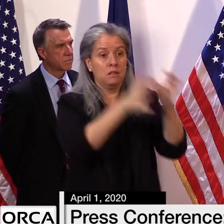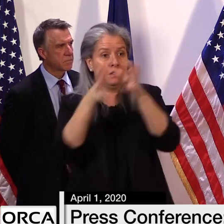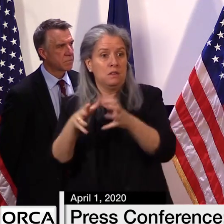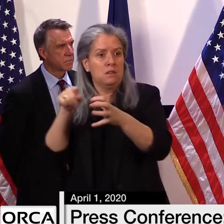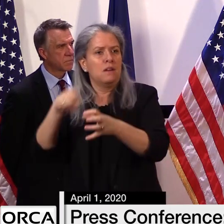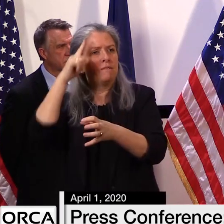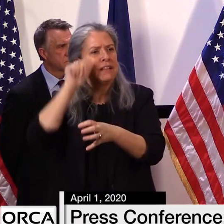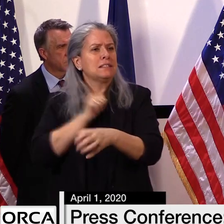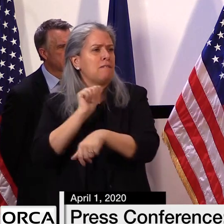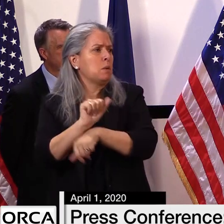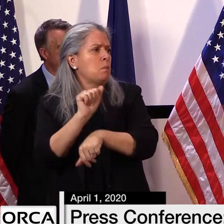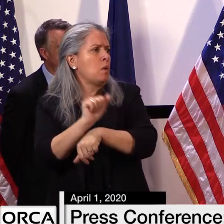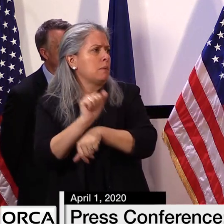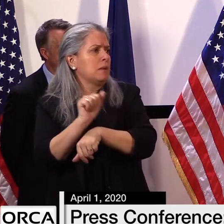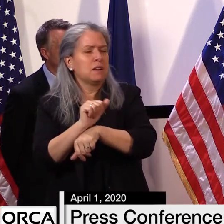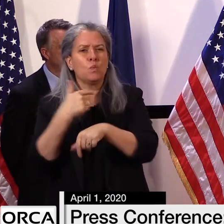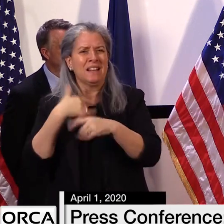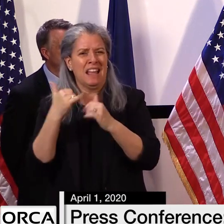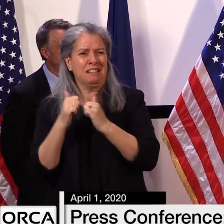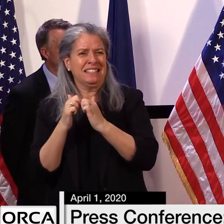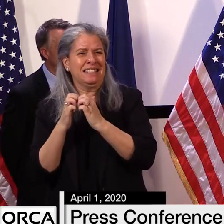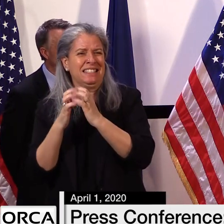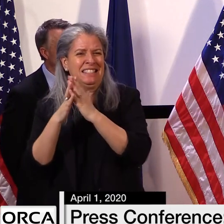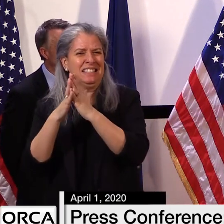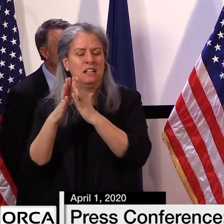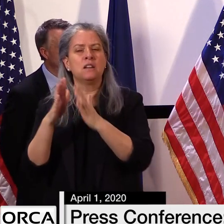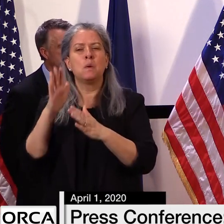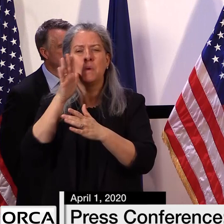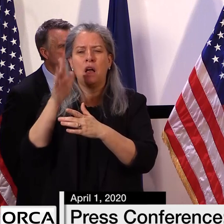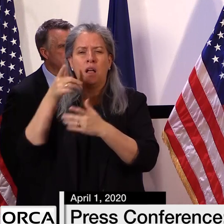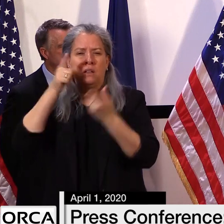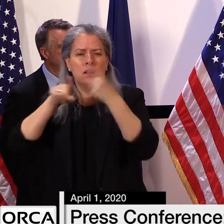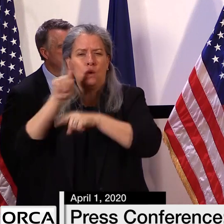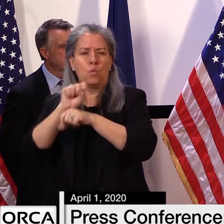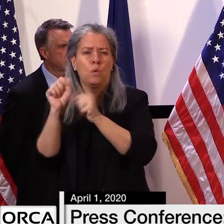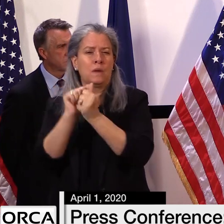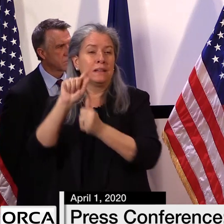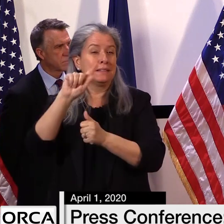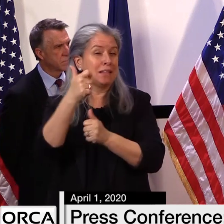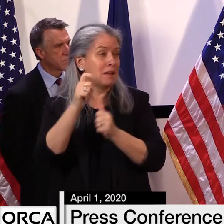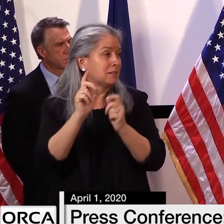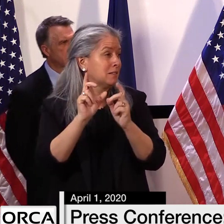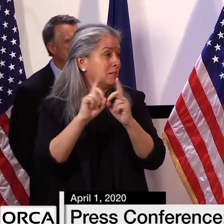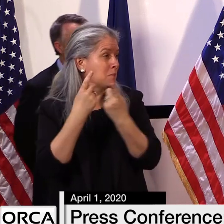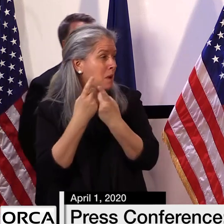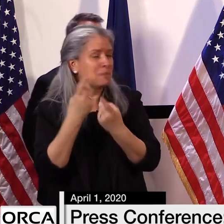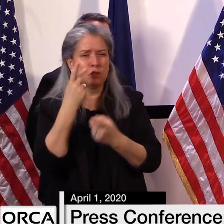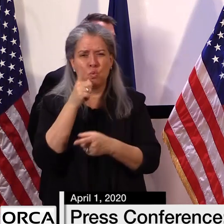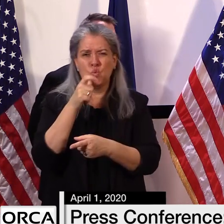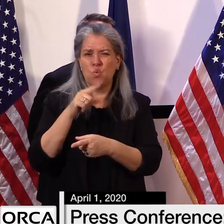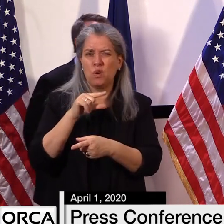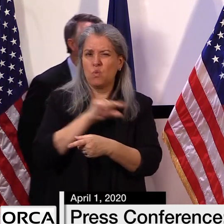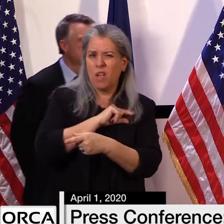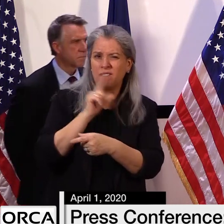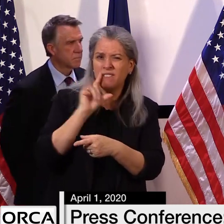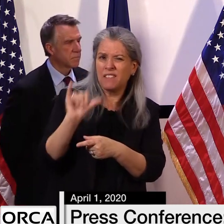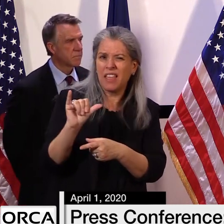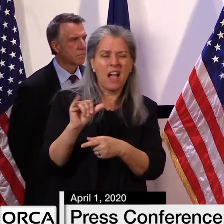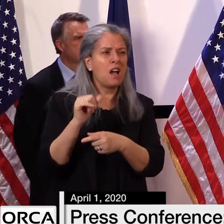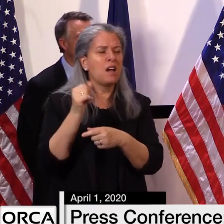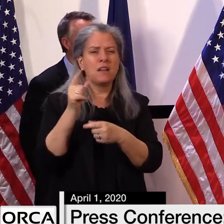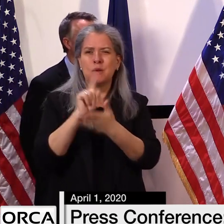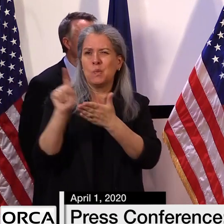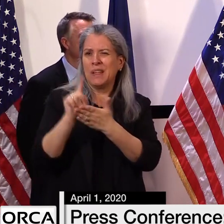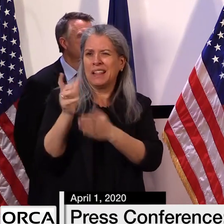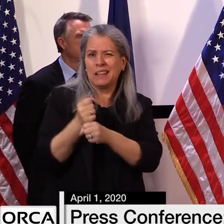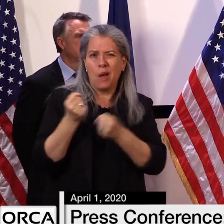some partnership between us as well as the tax department to determine eligibility for these folks and what their weekly